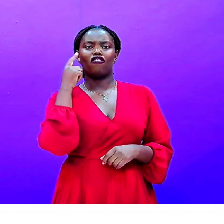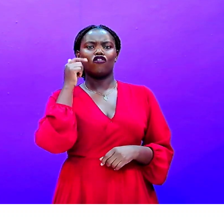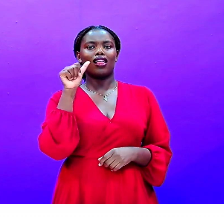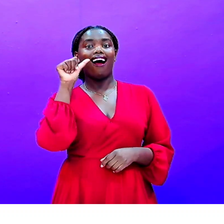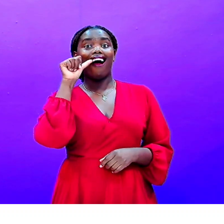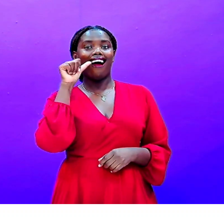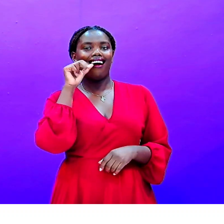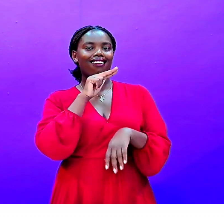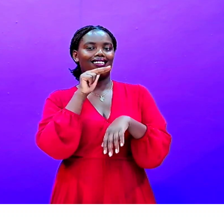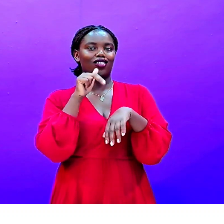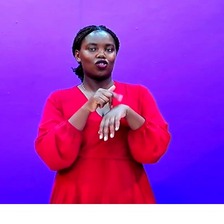Ramesh